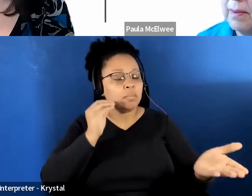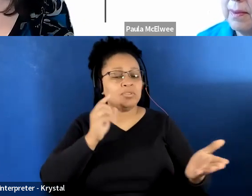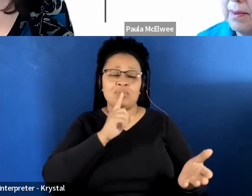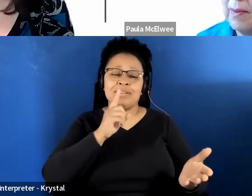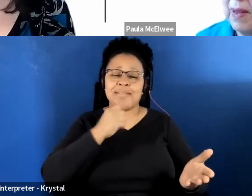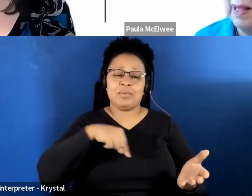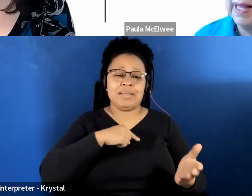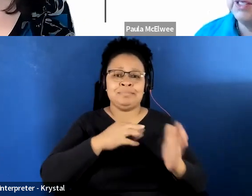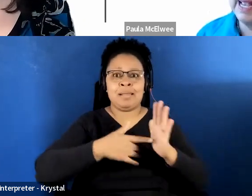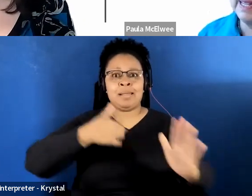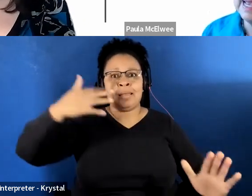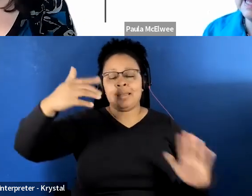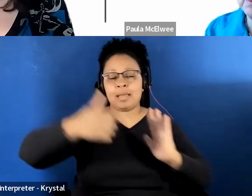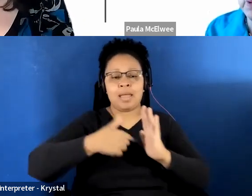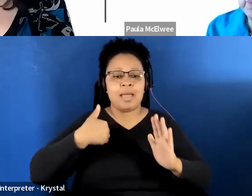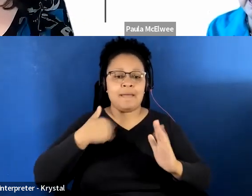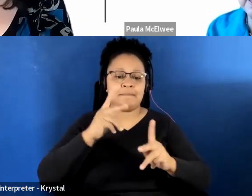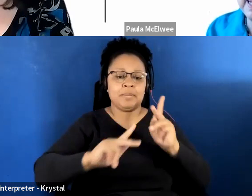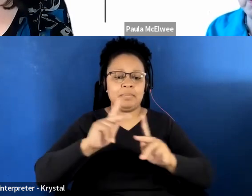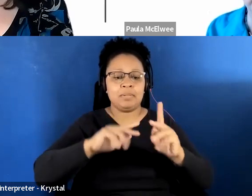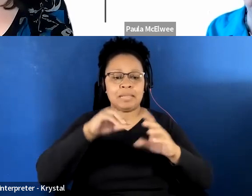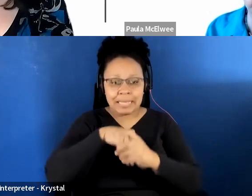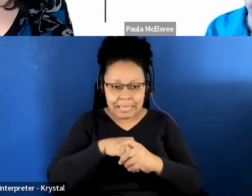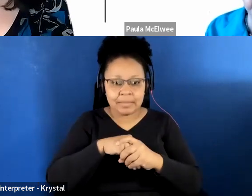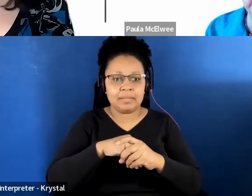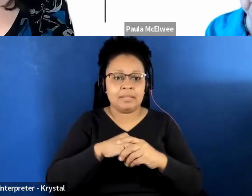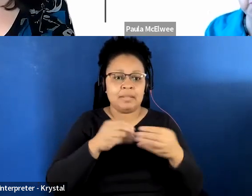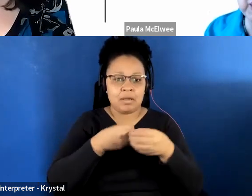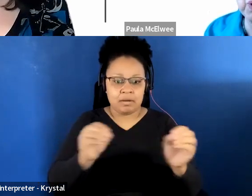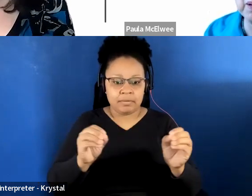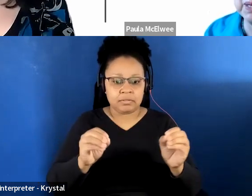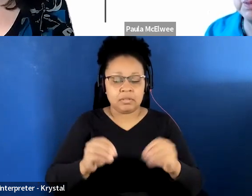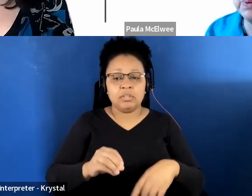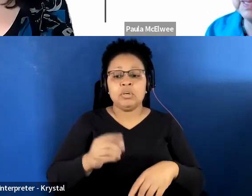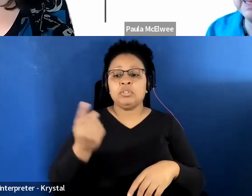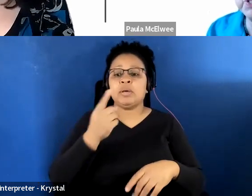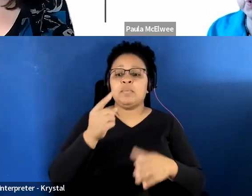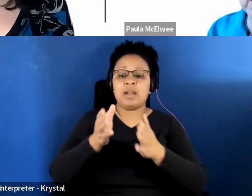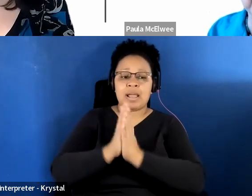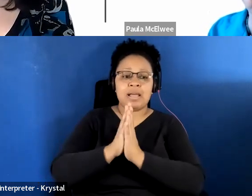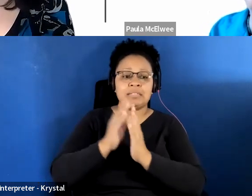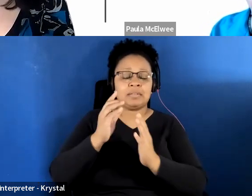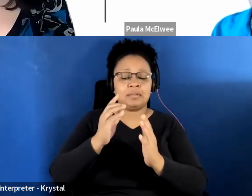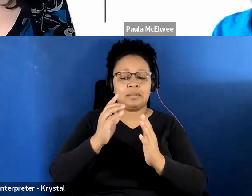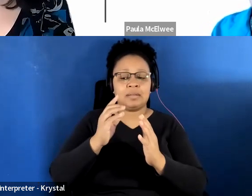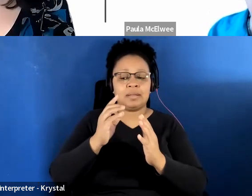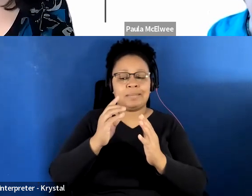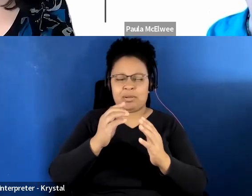office. And Jackie's asked about remaining safe while in a home, and we're going to spend quite a bit of the presentation on that